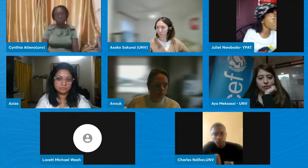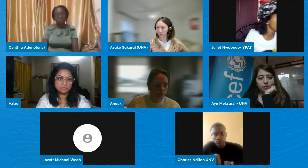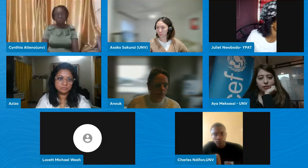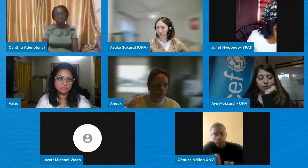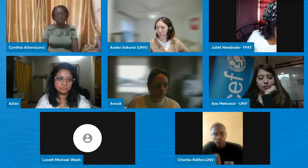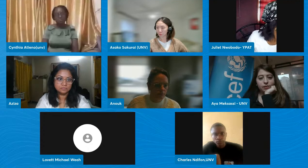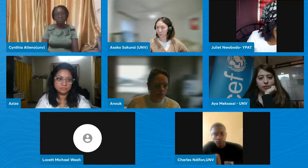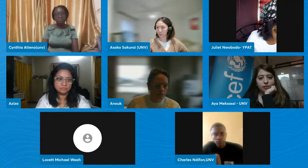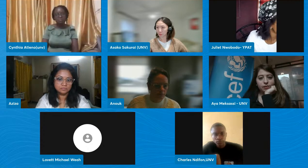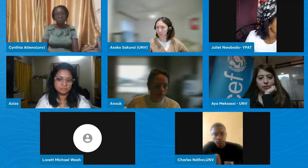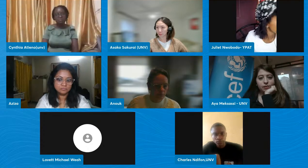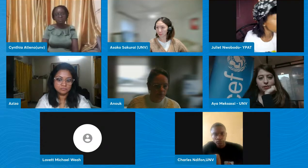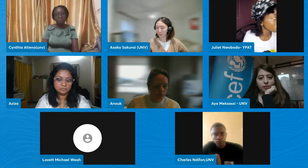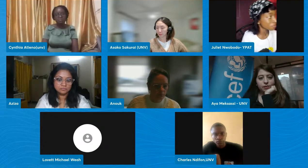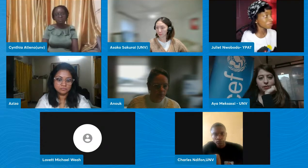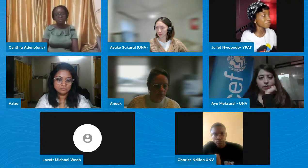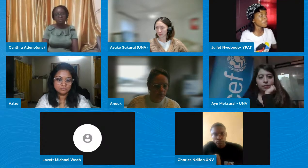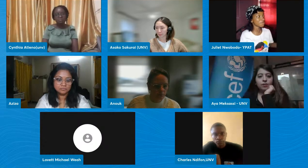Oh, so